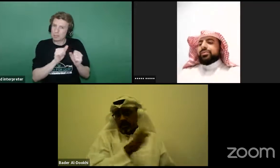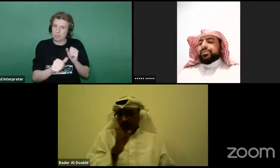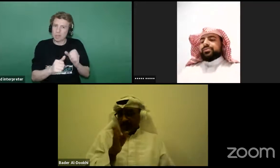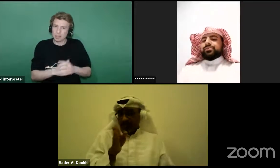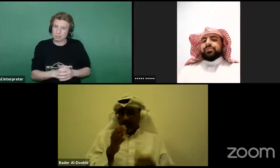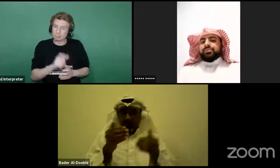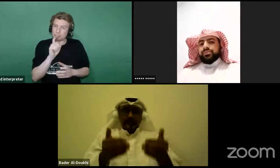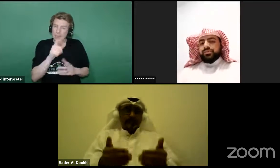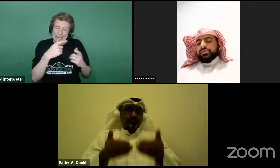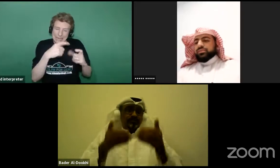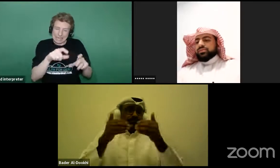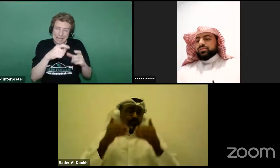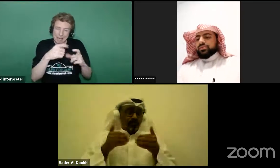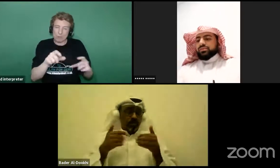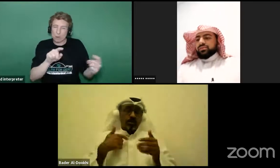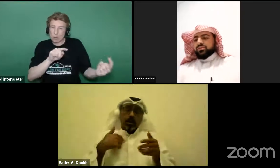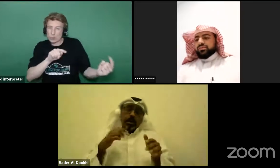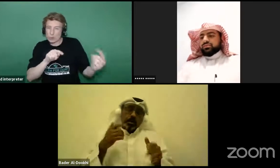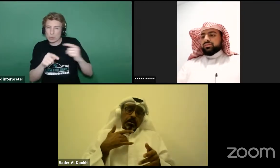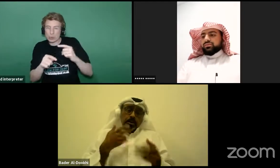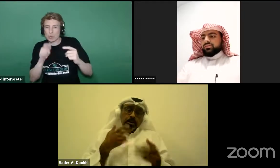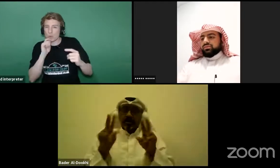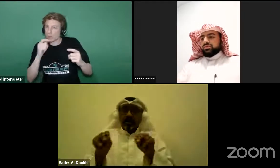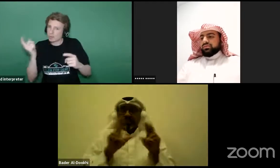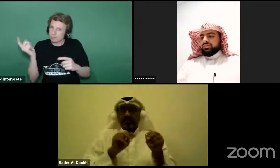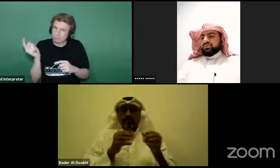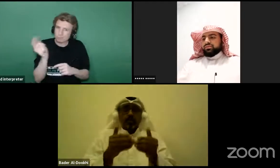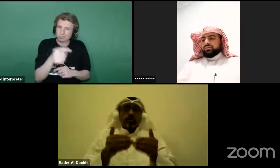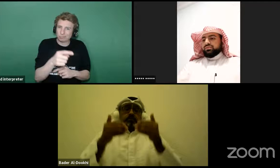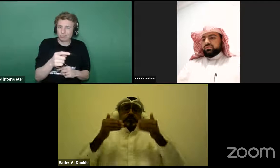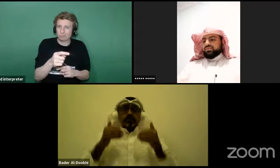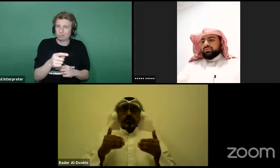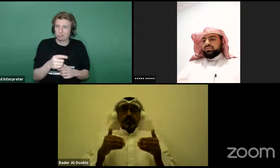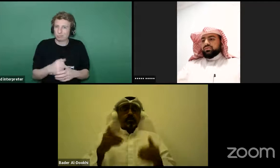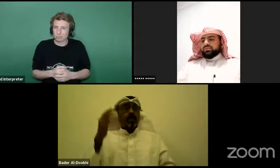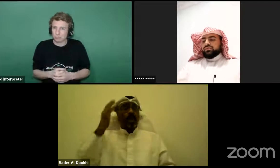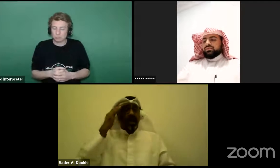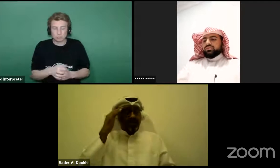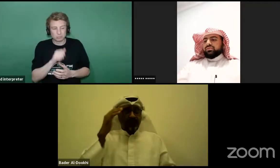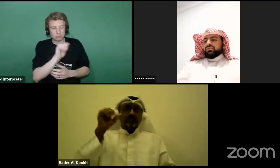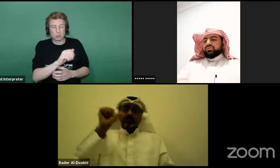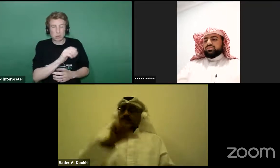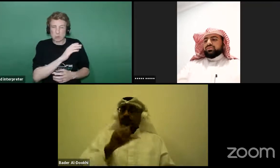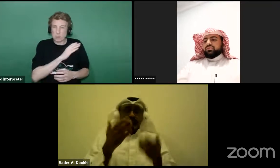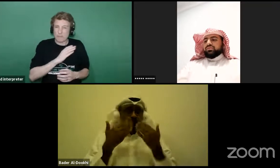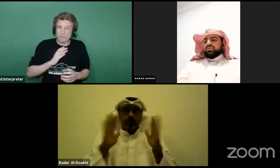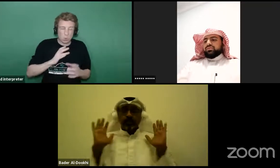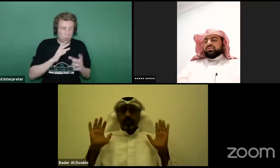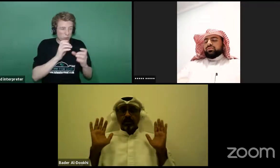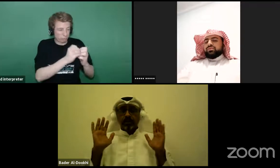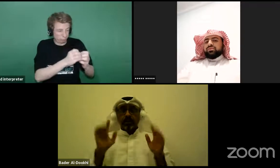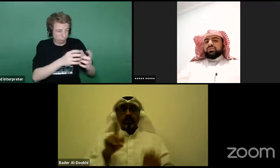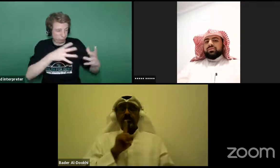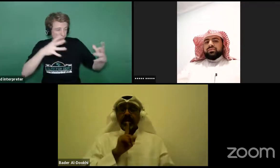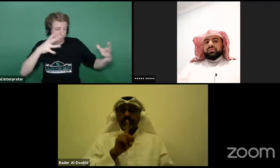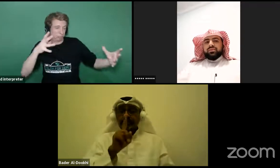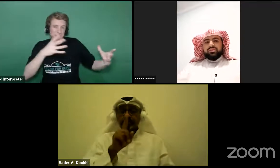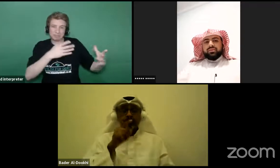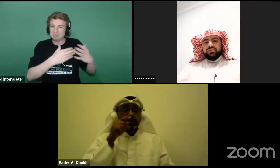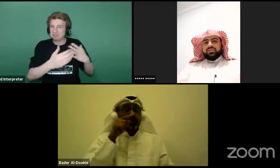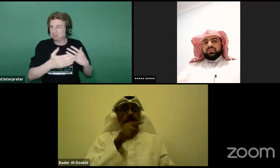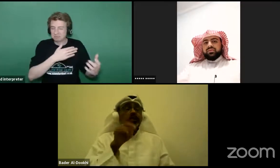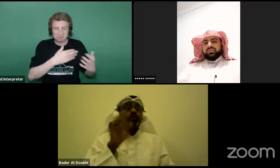so shall we return. And your forces will be of no avail to you, however numerous they be. And